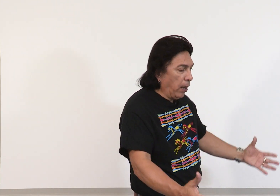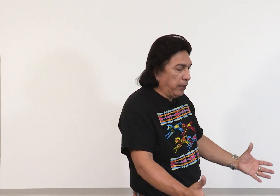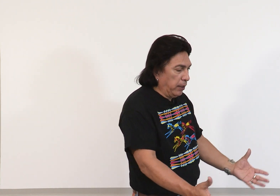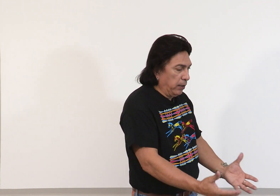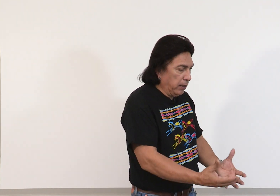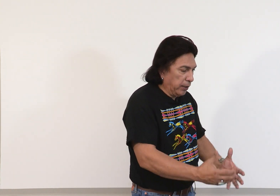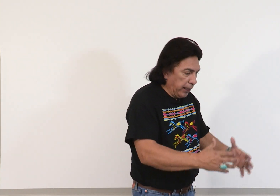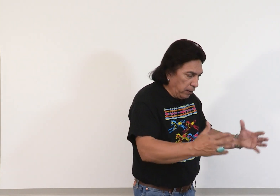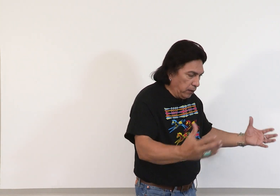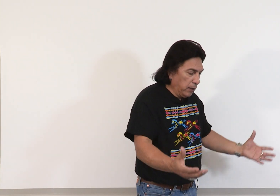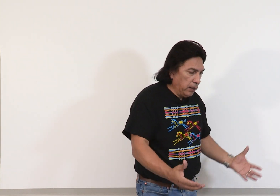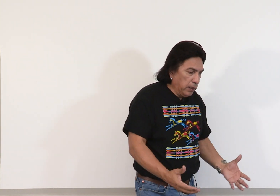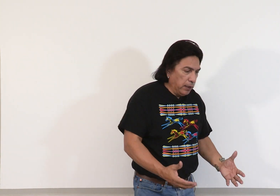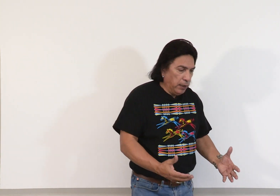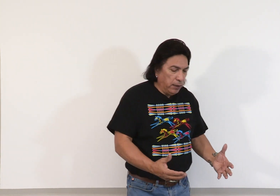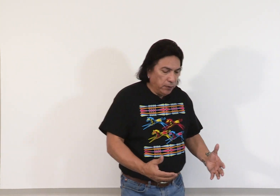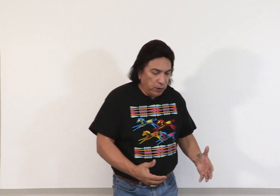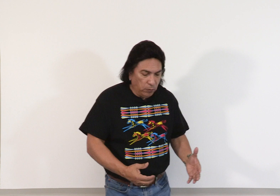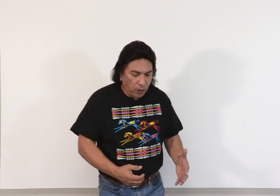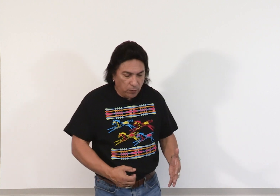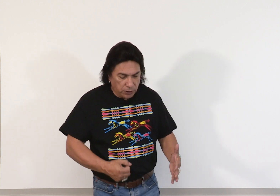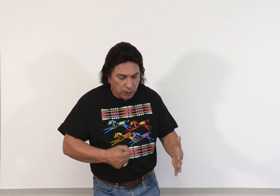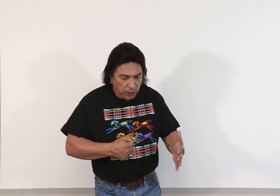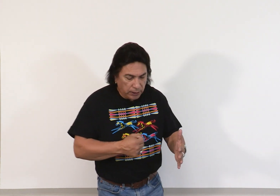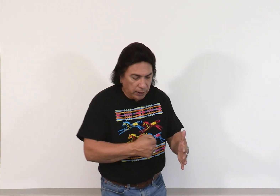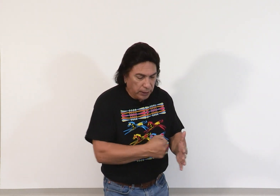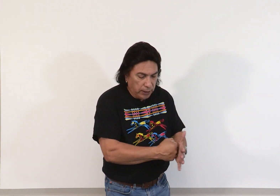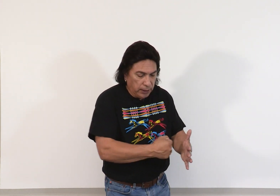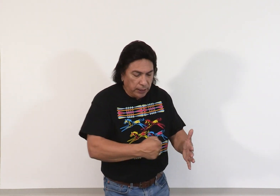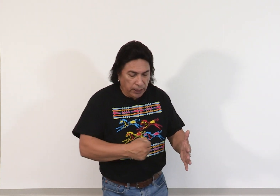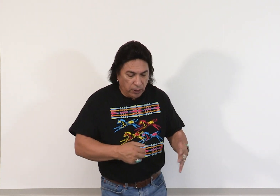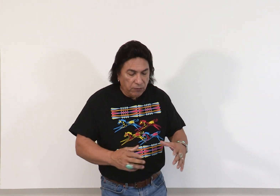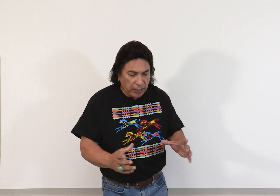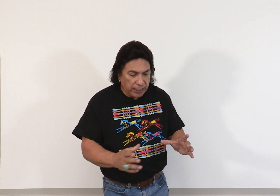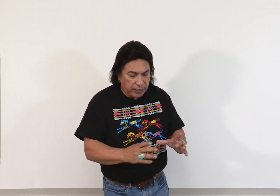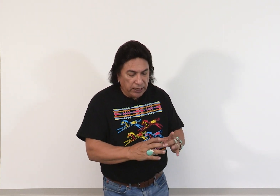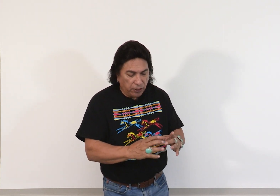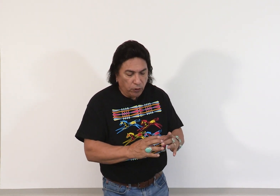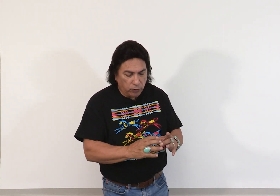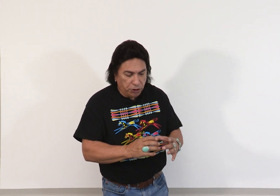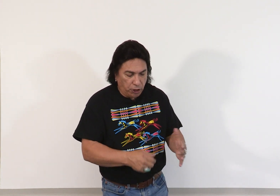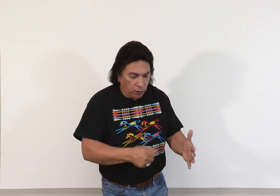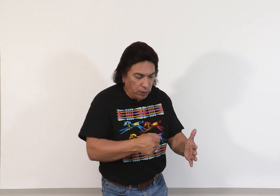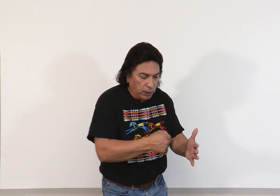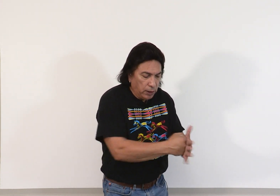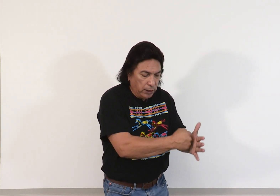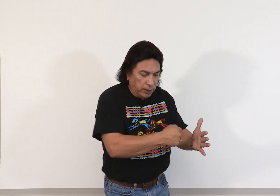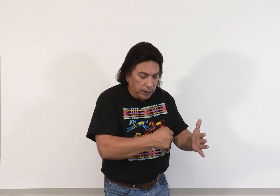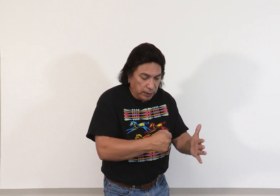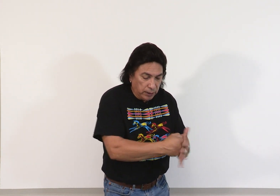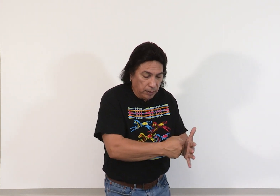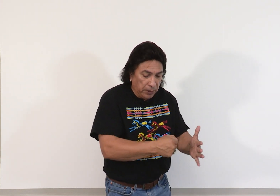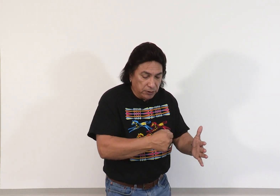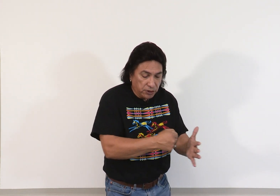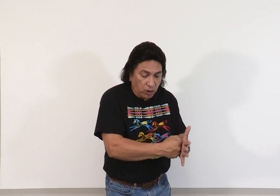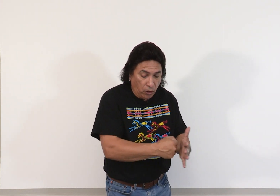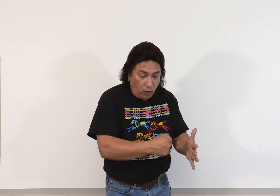pot, kettle, you would always hit it, even like I did that turtle shell. That means it's